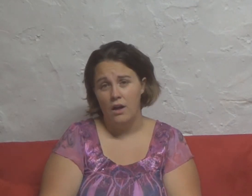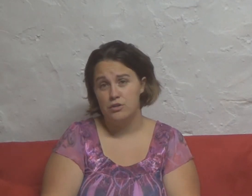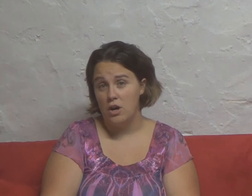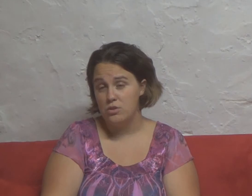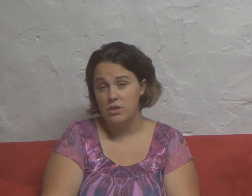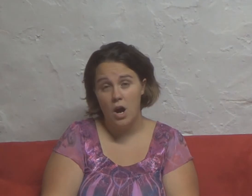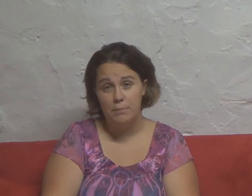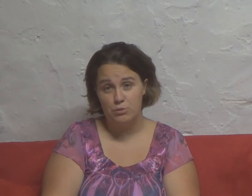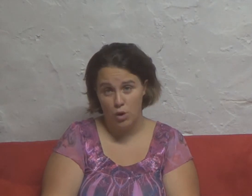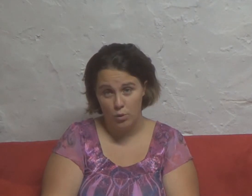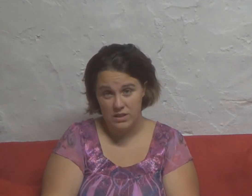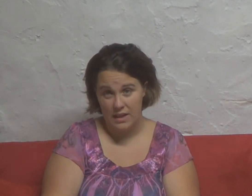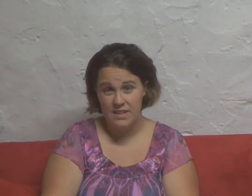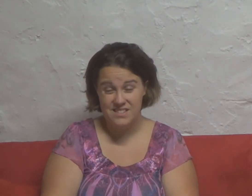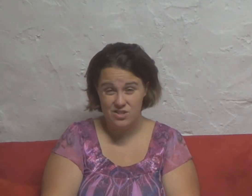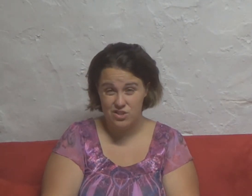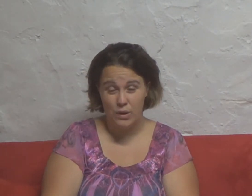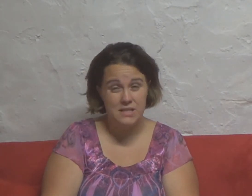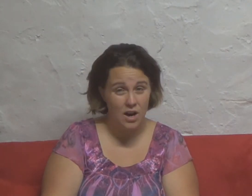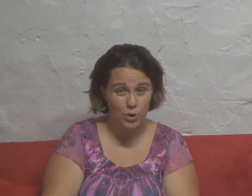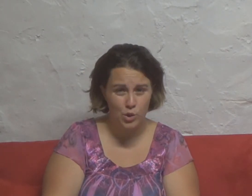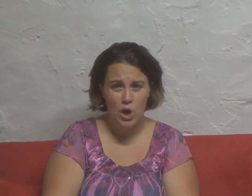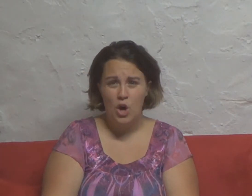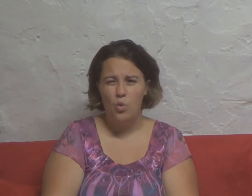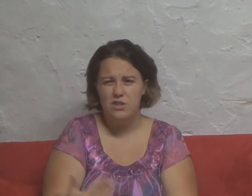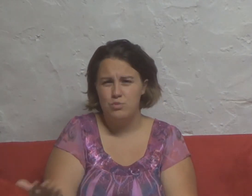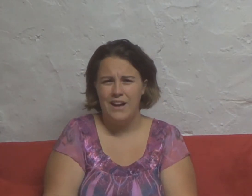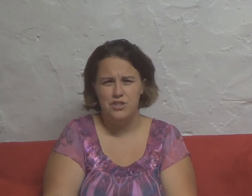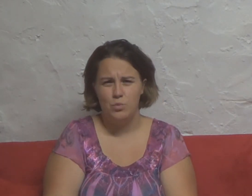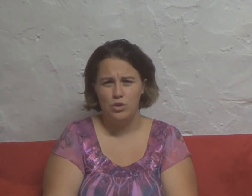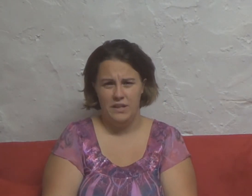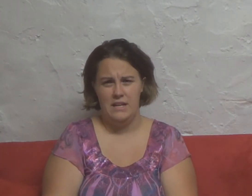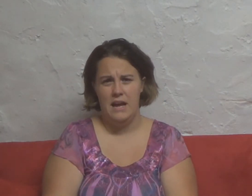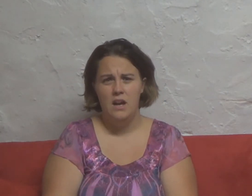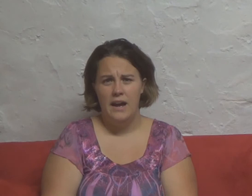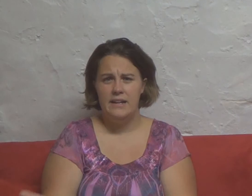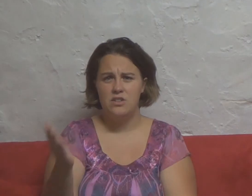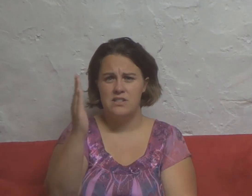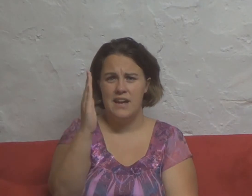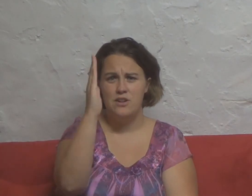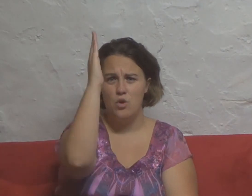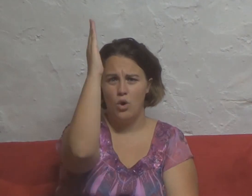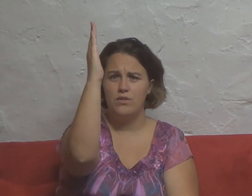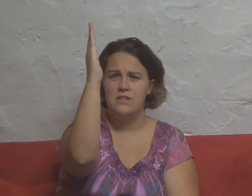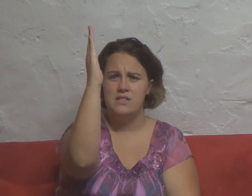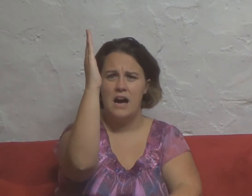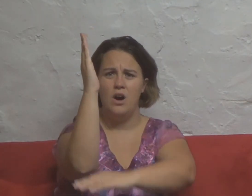There's also the compass rose, and this is just going to tell you what direction we're looking at. And it's going to say north and